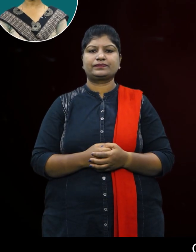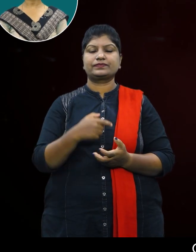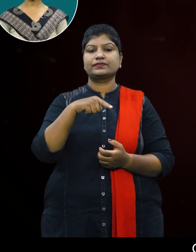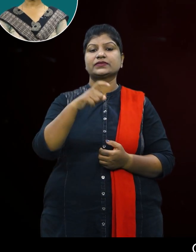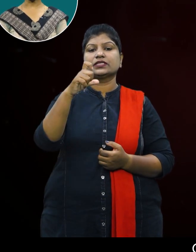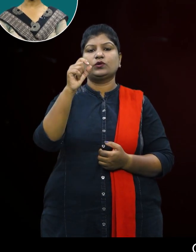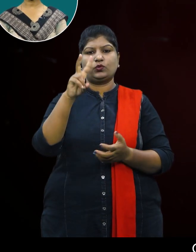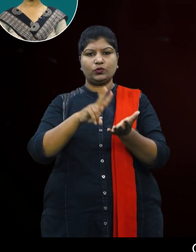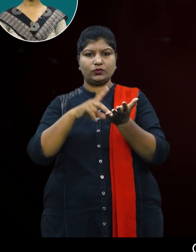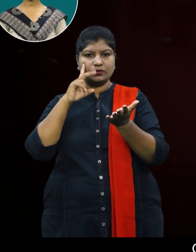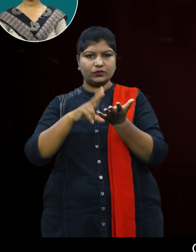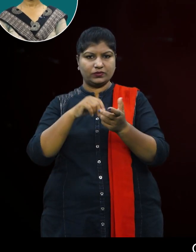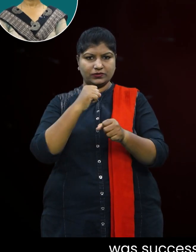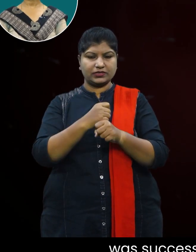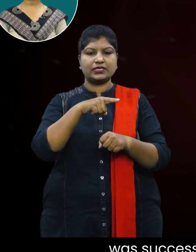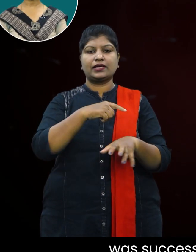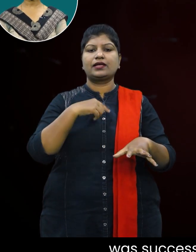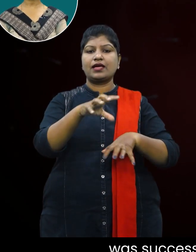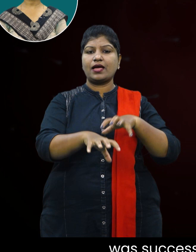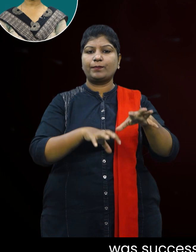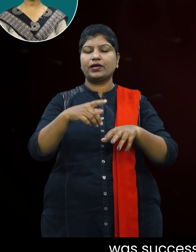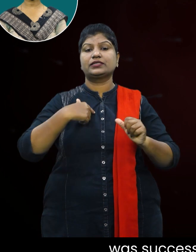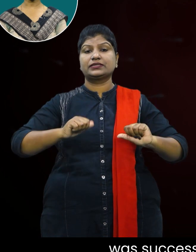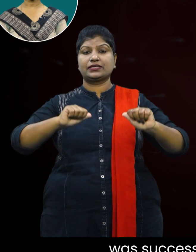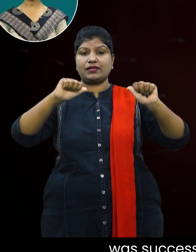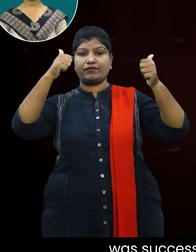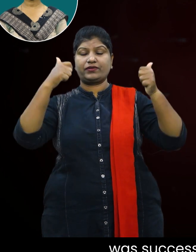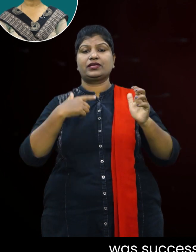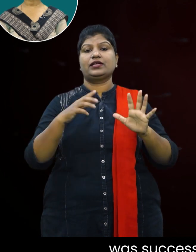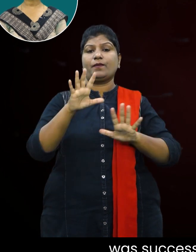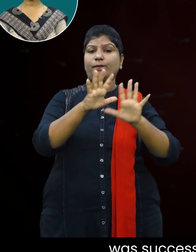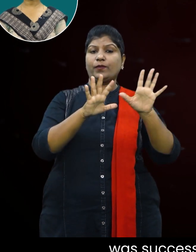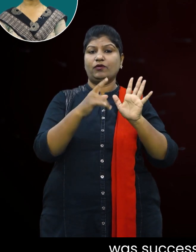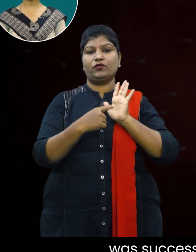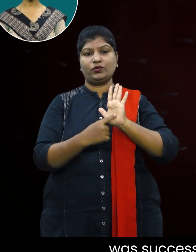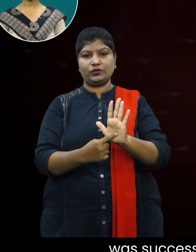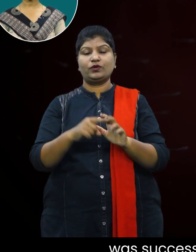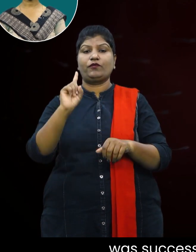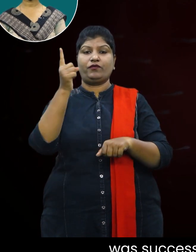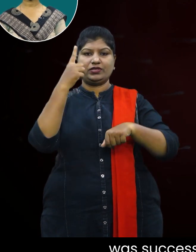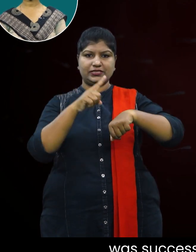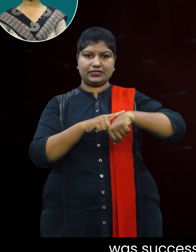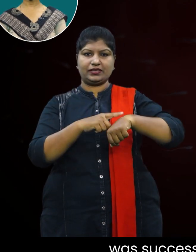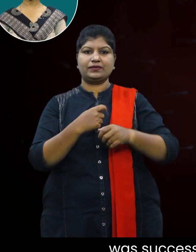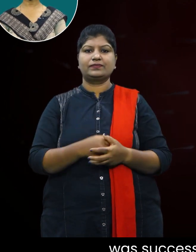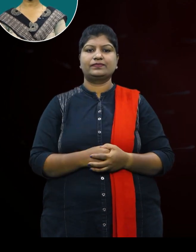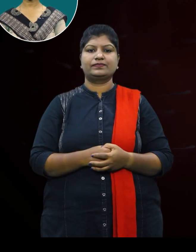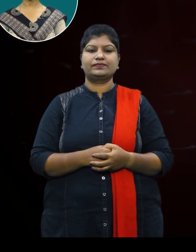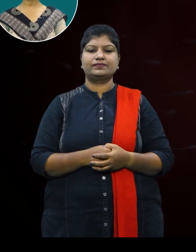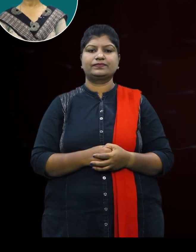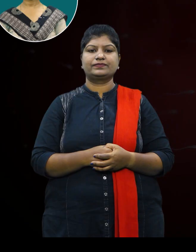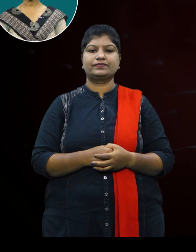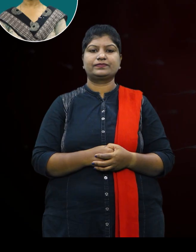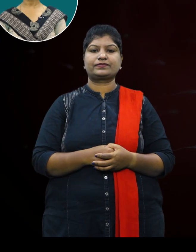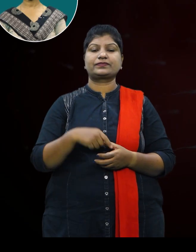Cloning of an animal was successfully performed for the first time